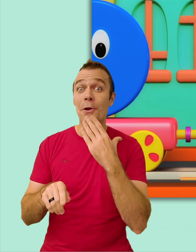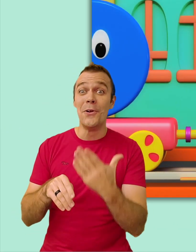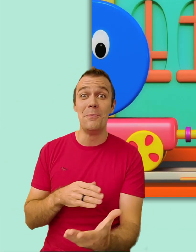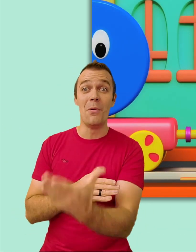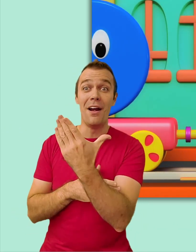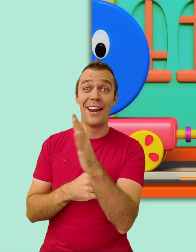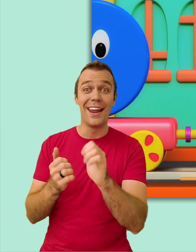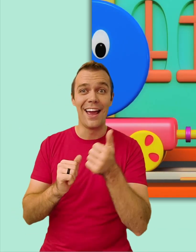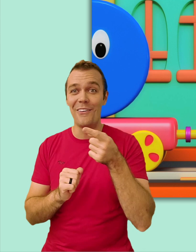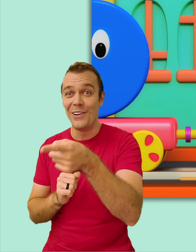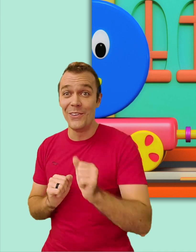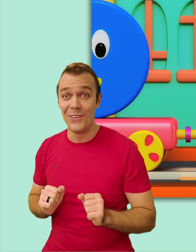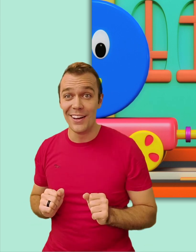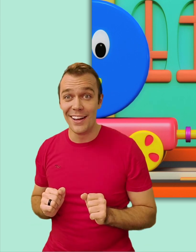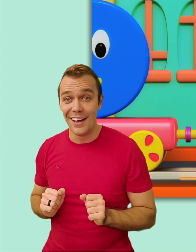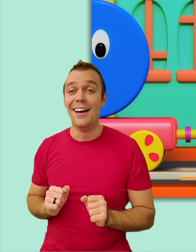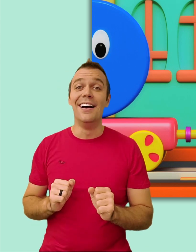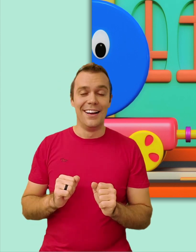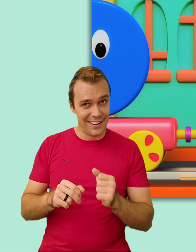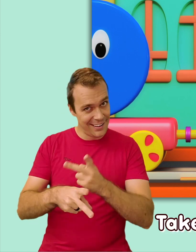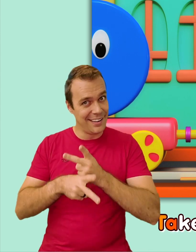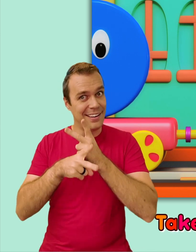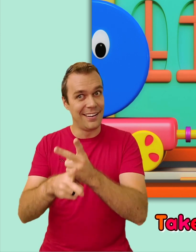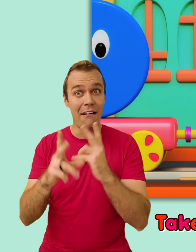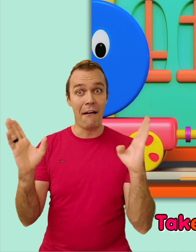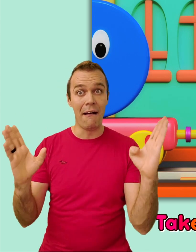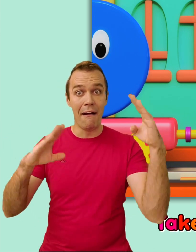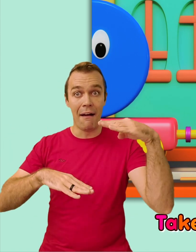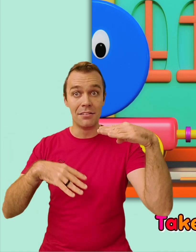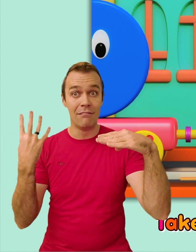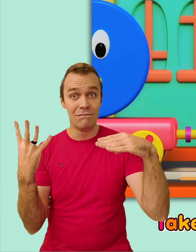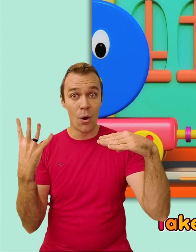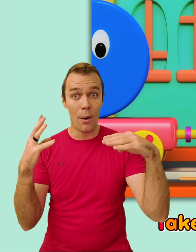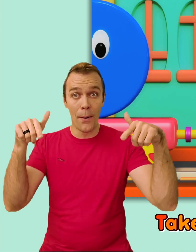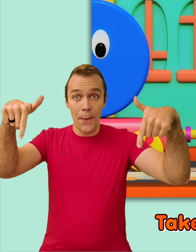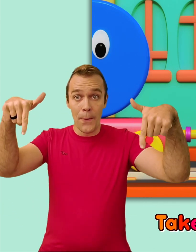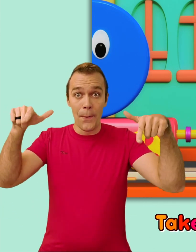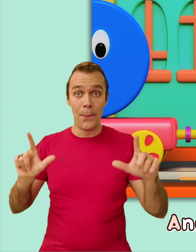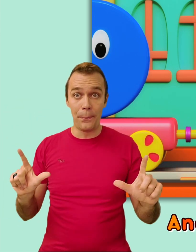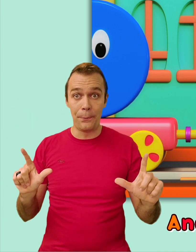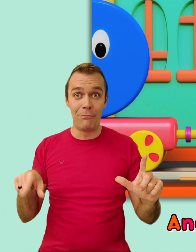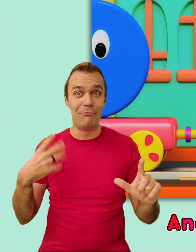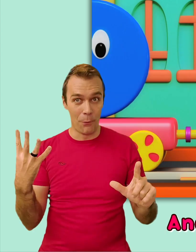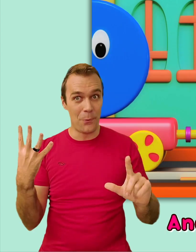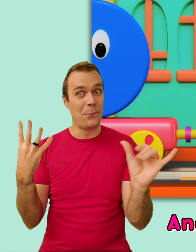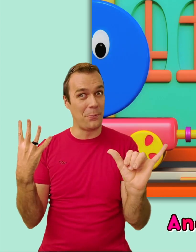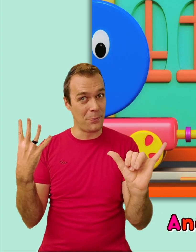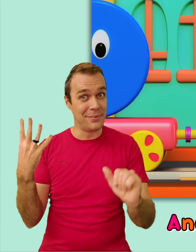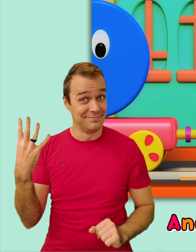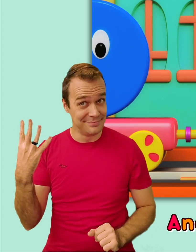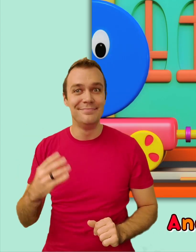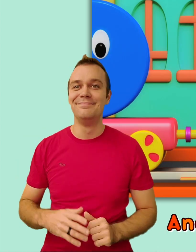Square, good morning, how are you? Take care of your four sides and your